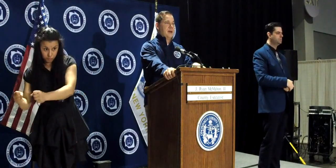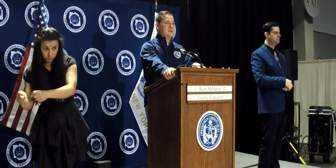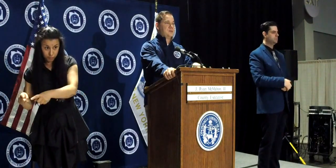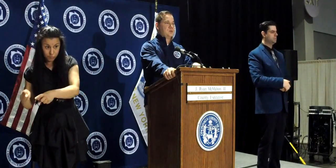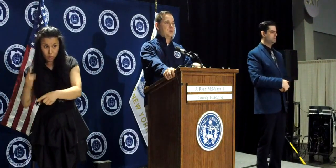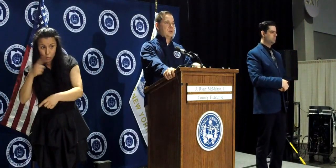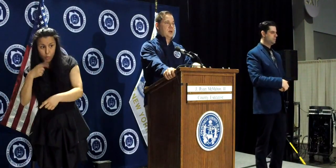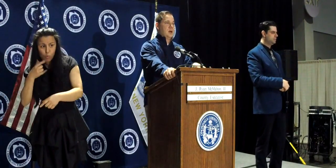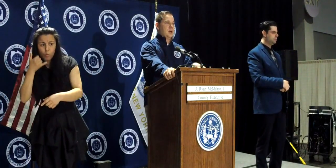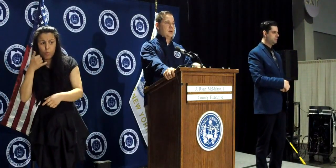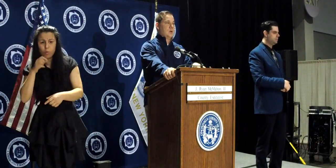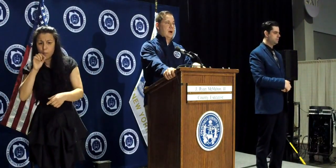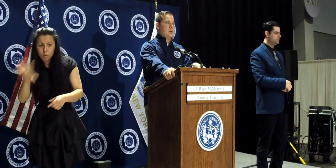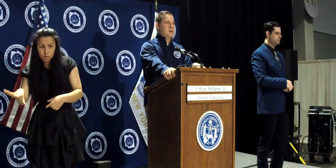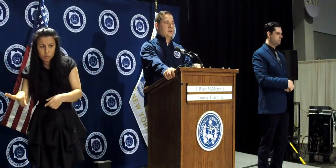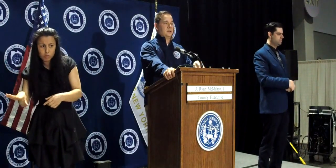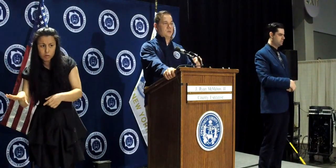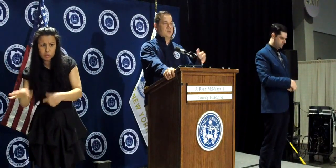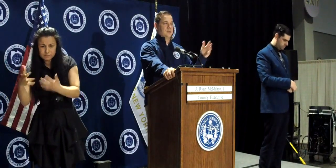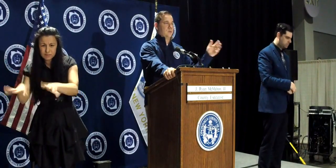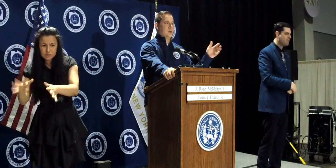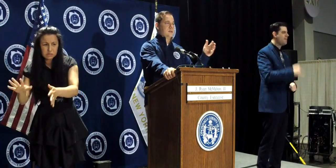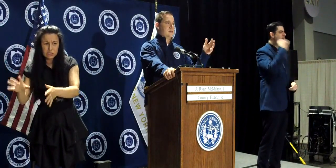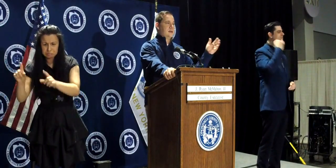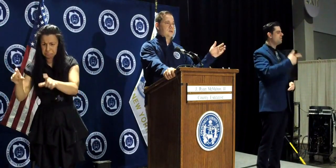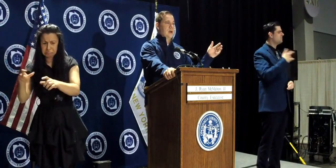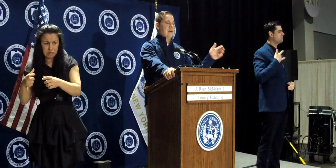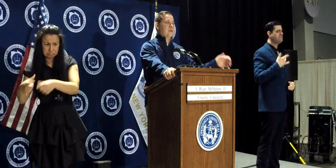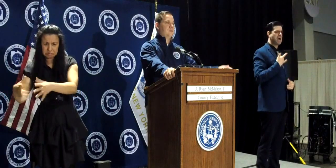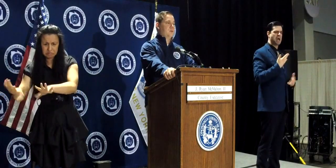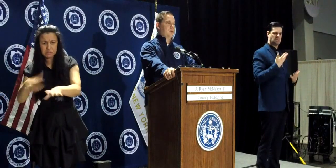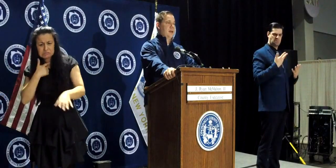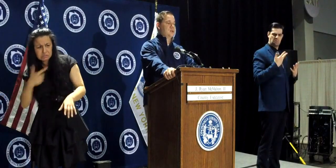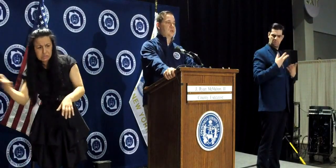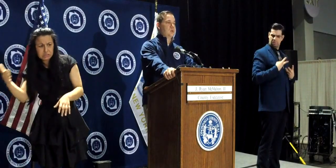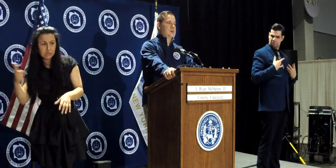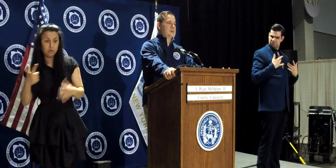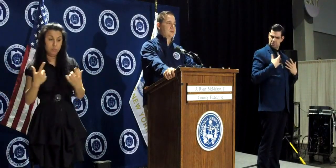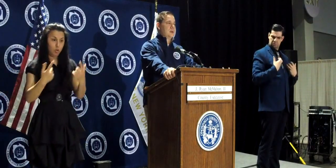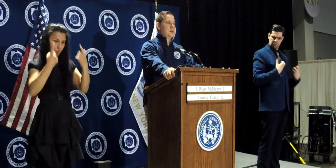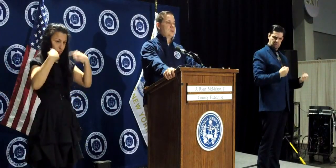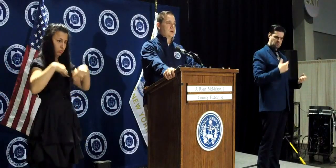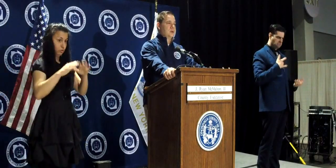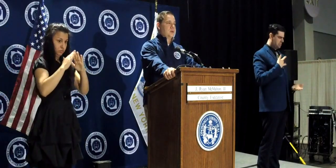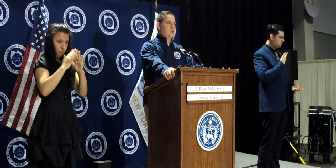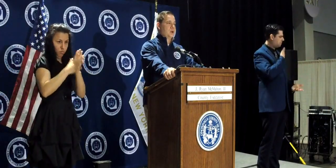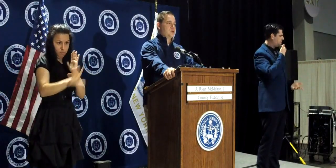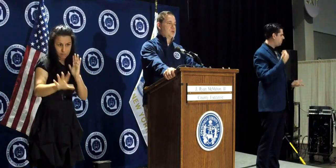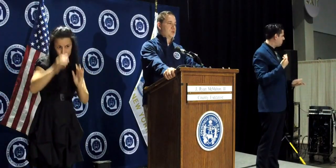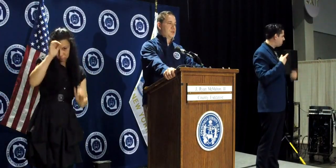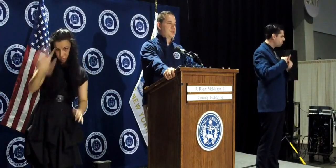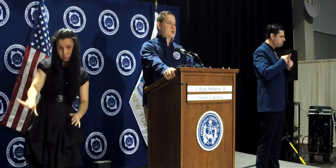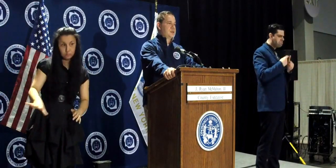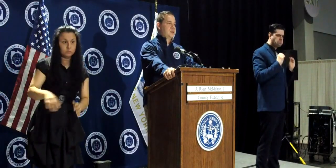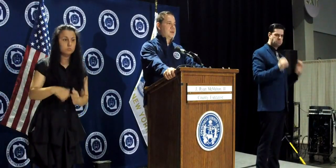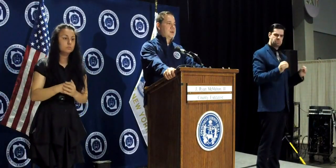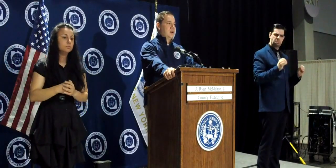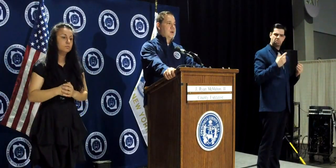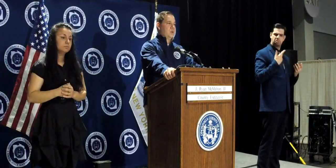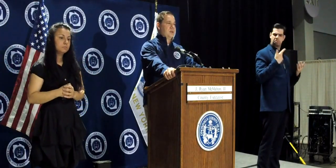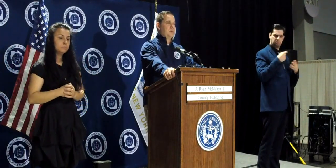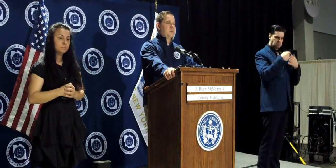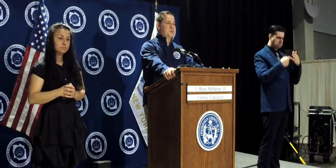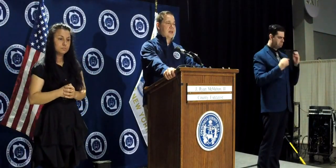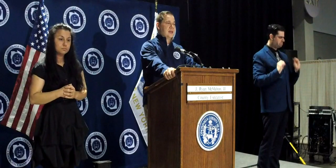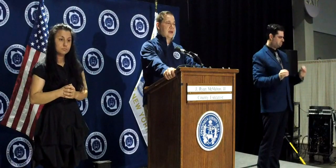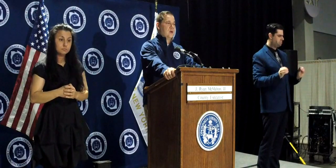free pass to go out into the community in ways that you haven't for the last 2 weeks. Certainly, we are social distancing.